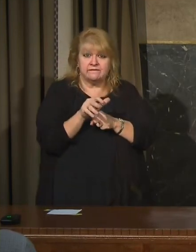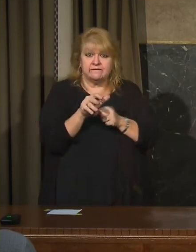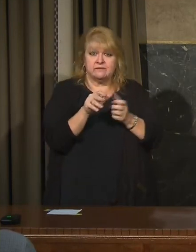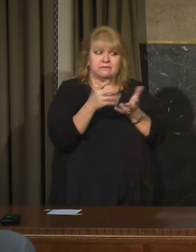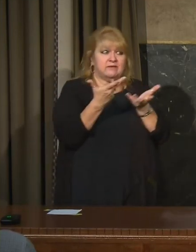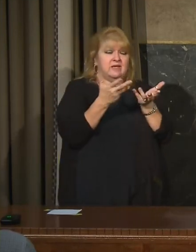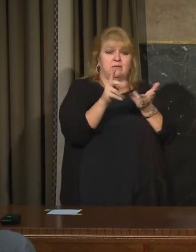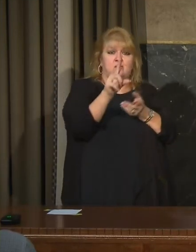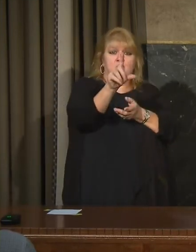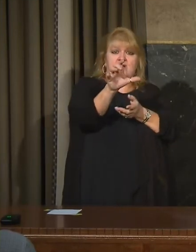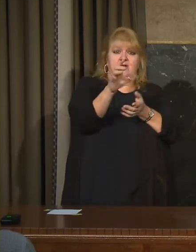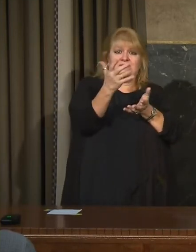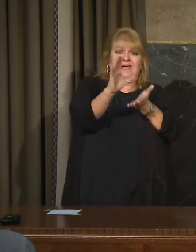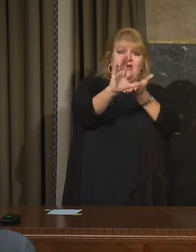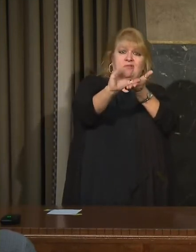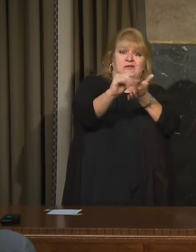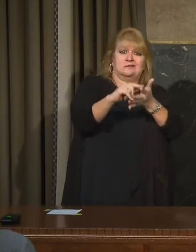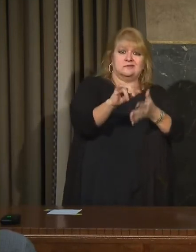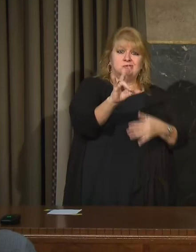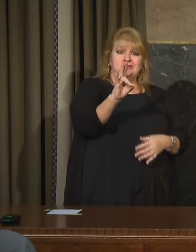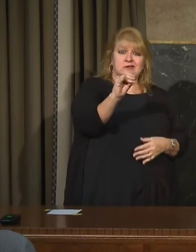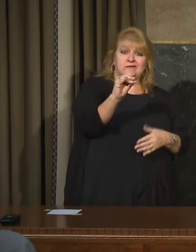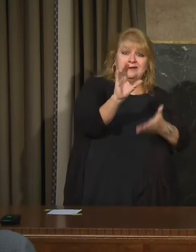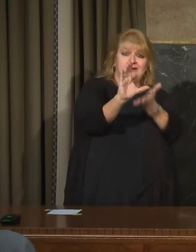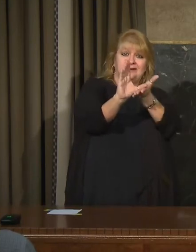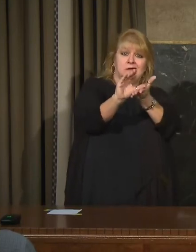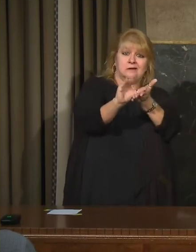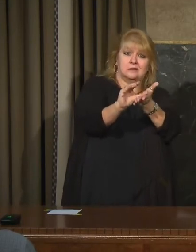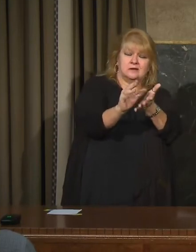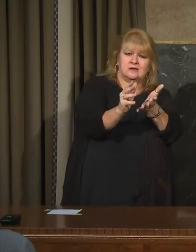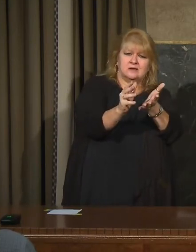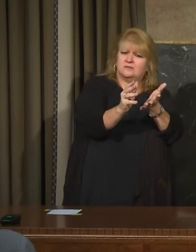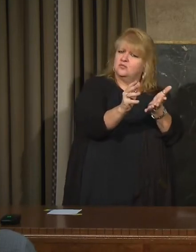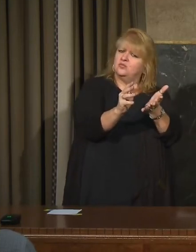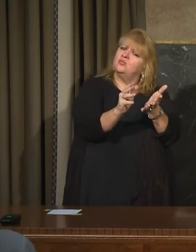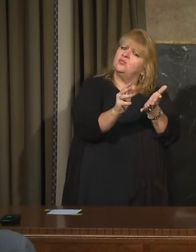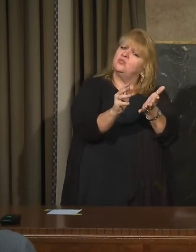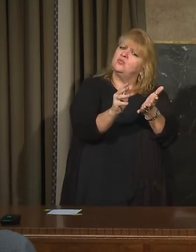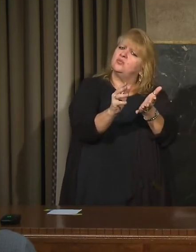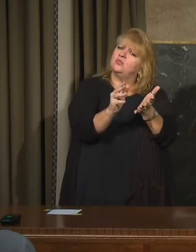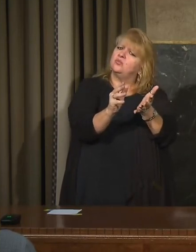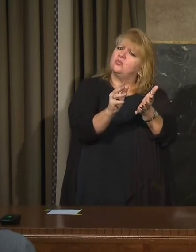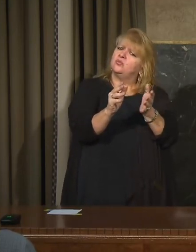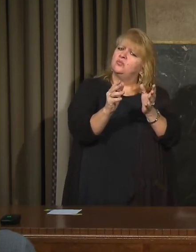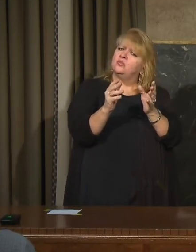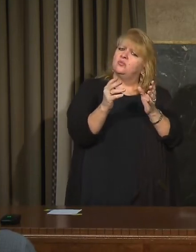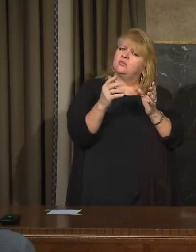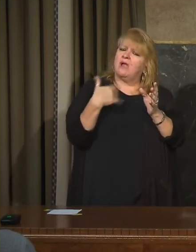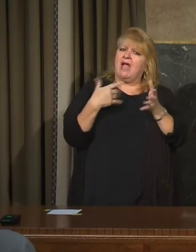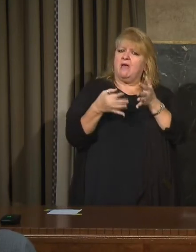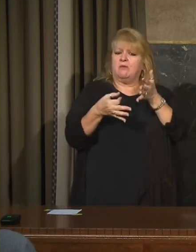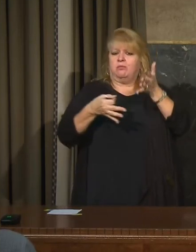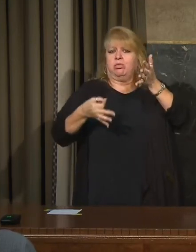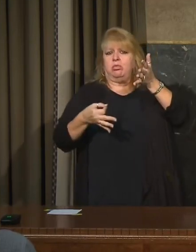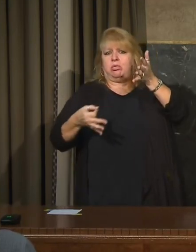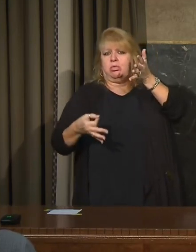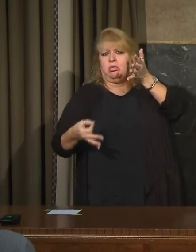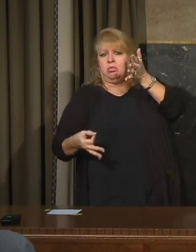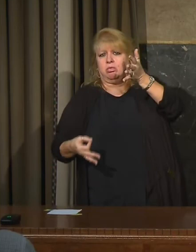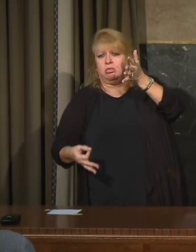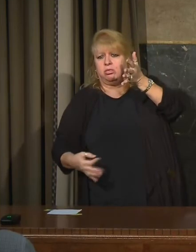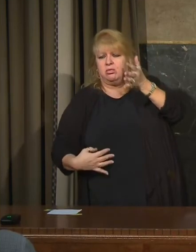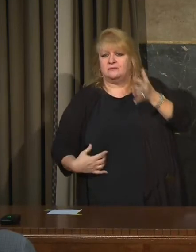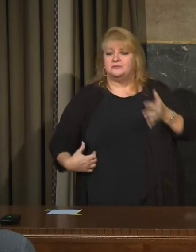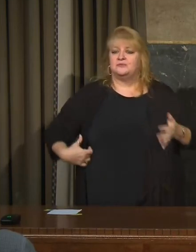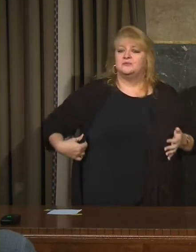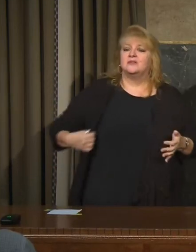made public and then continue to call and try and make an appointment. This will get better every week. Remember, this is just the first week, just